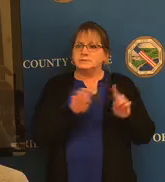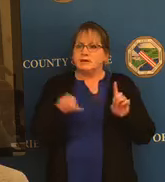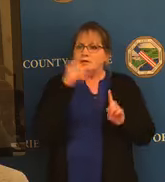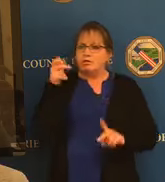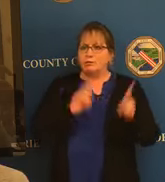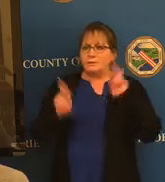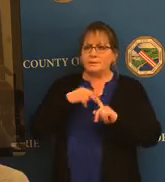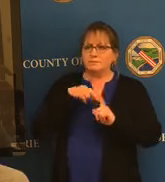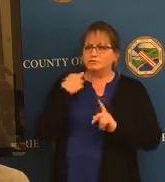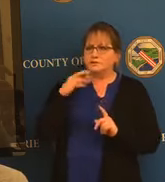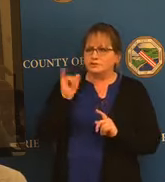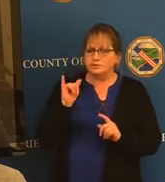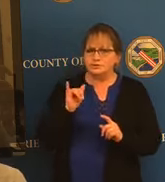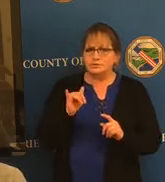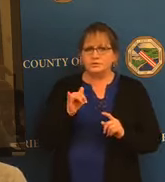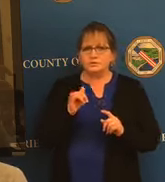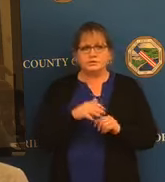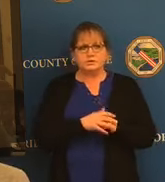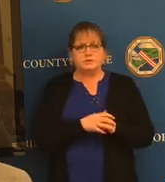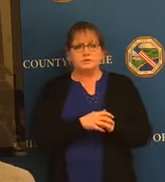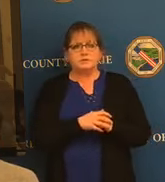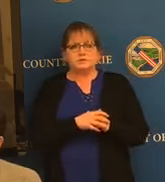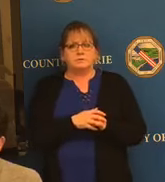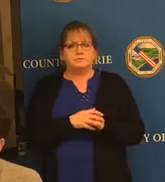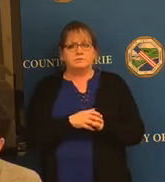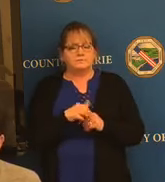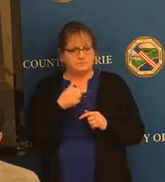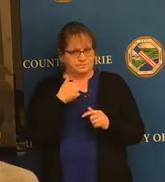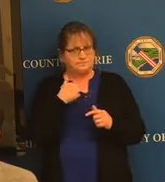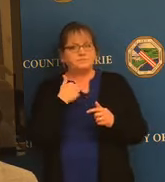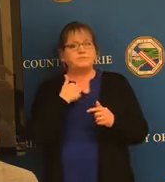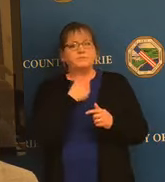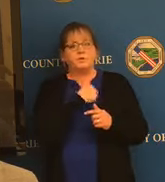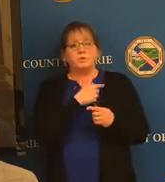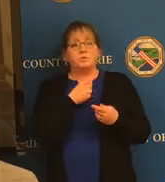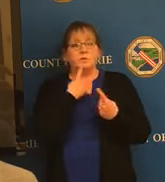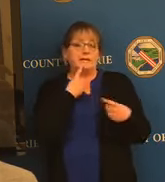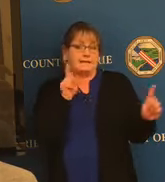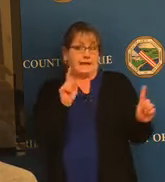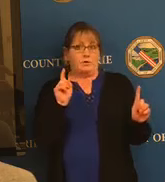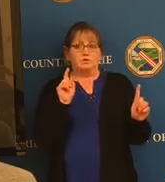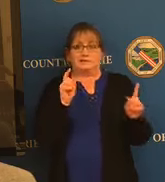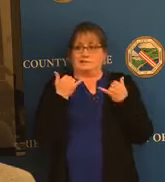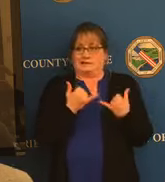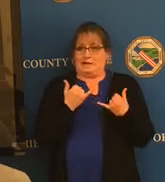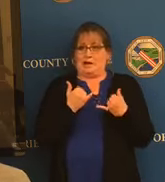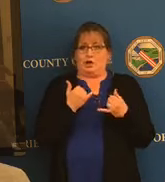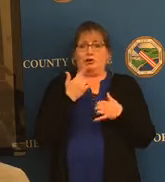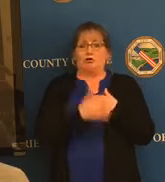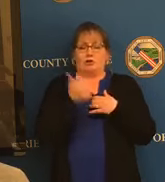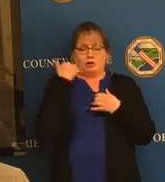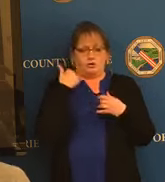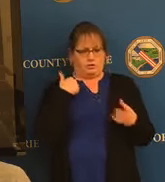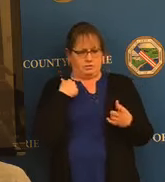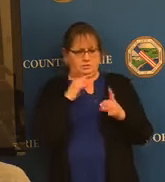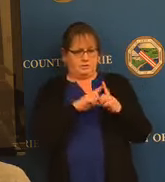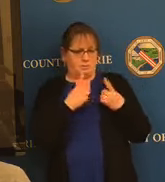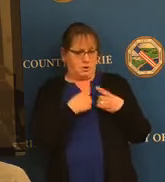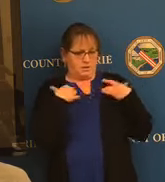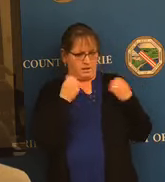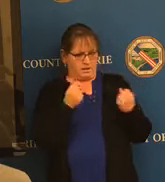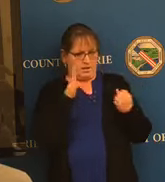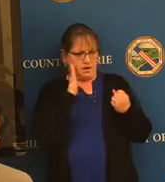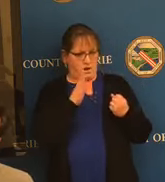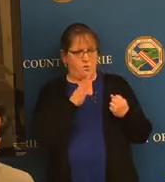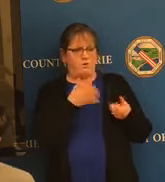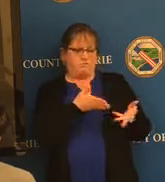and other people they come in contact with. As was announced earlier today, the Department of Health, and I'll let the doctor describe a little bit more